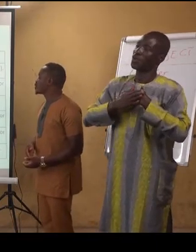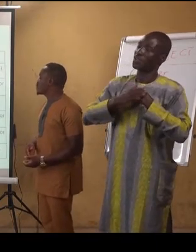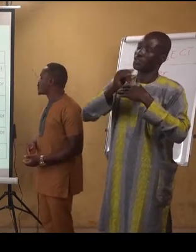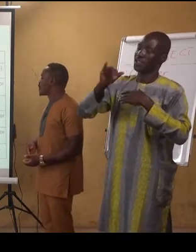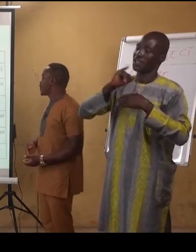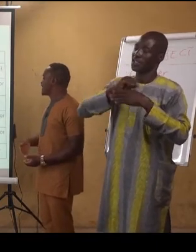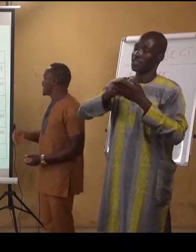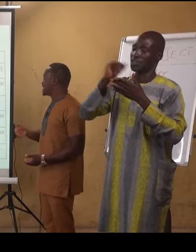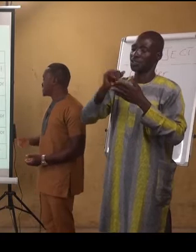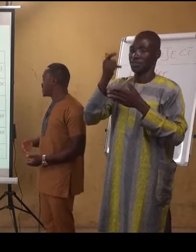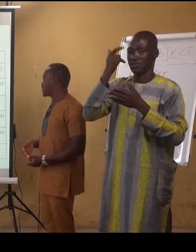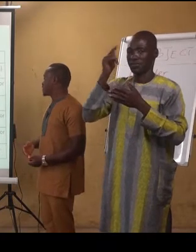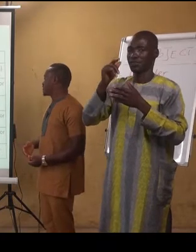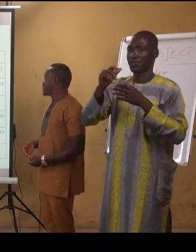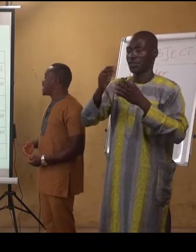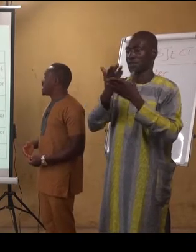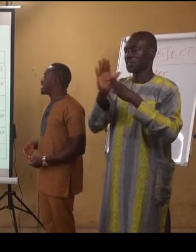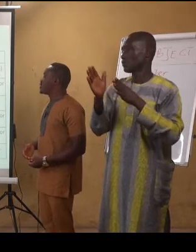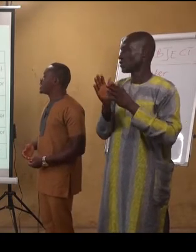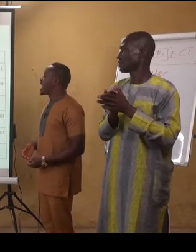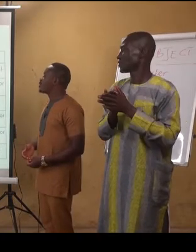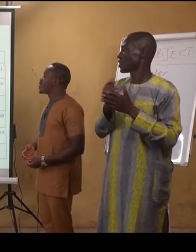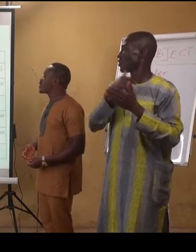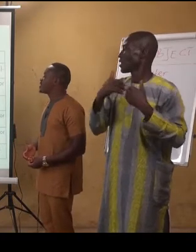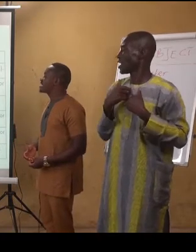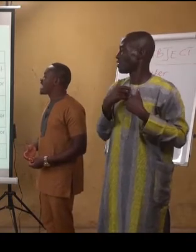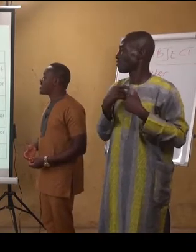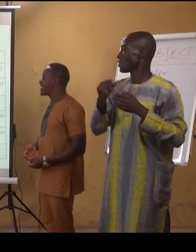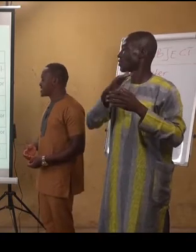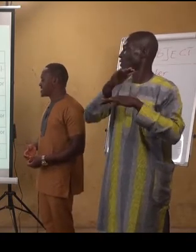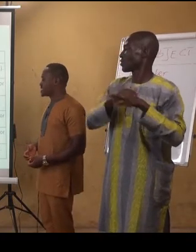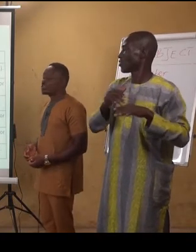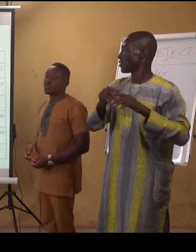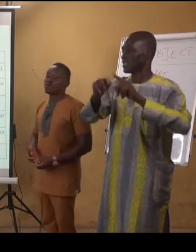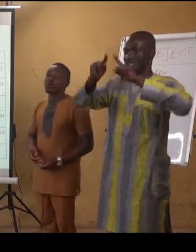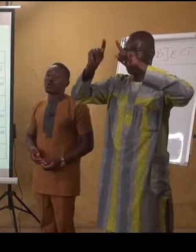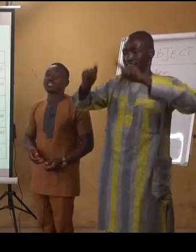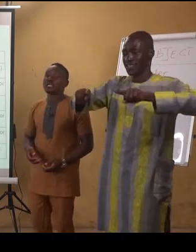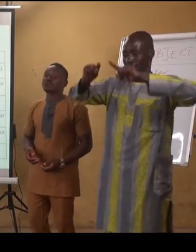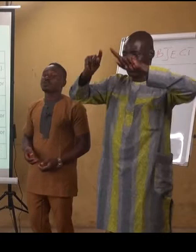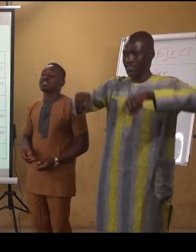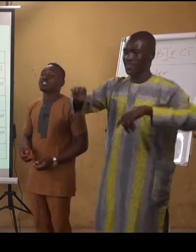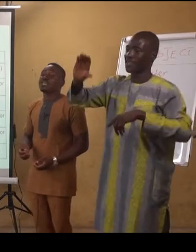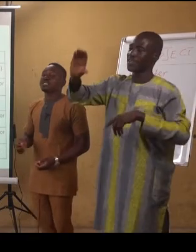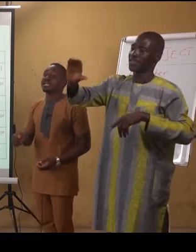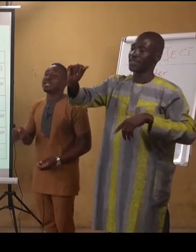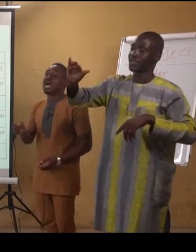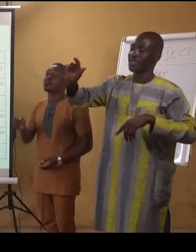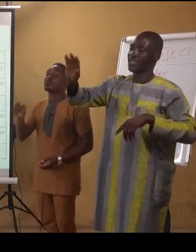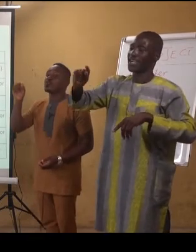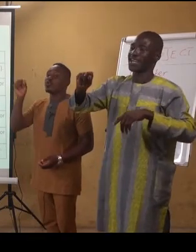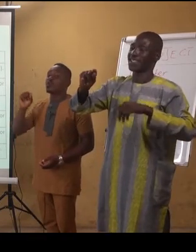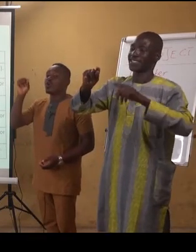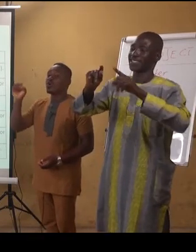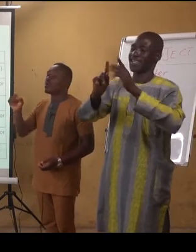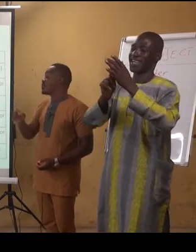is also used for what? Division. And then we have what we call the caret. Some people call it the exponential. It's like an